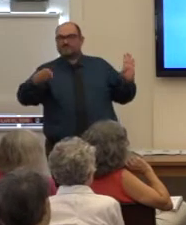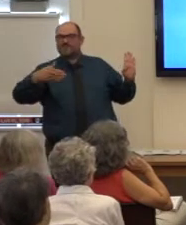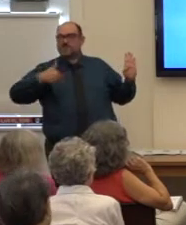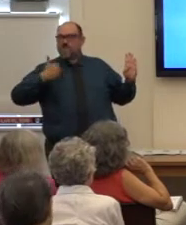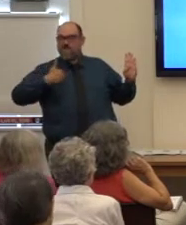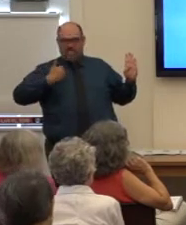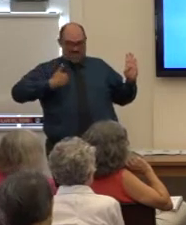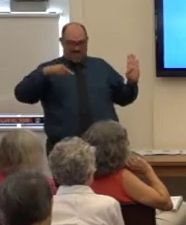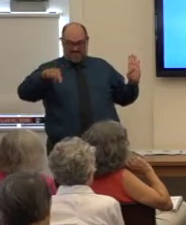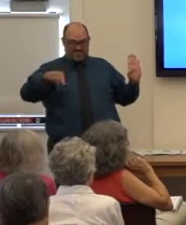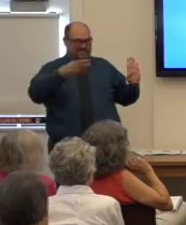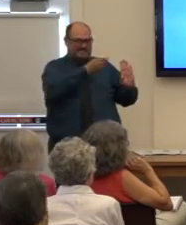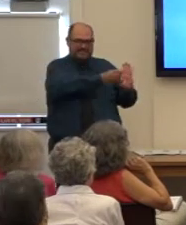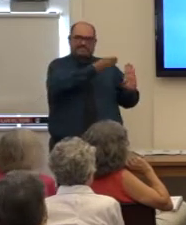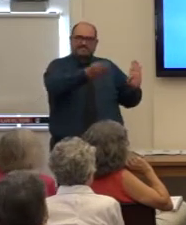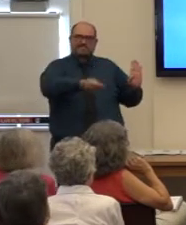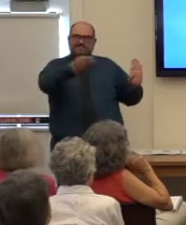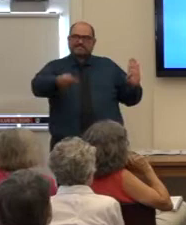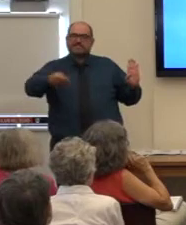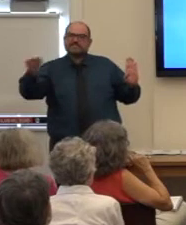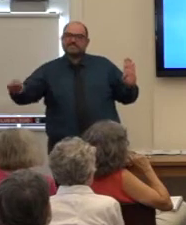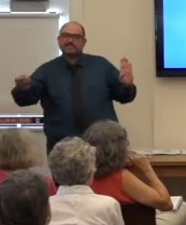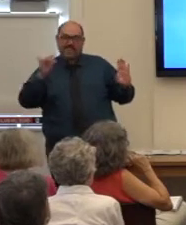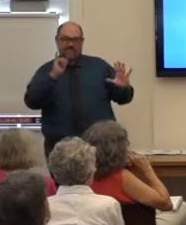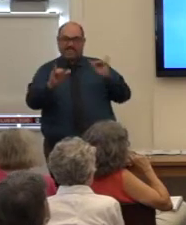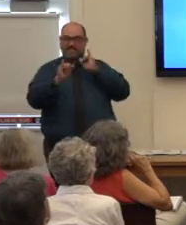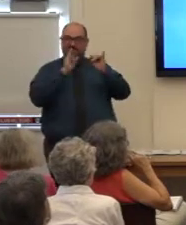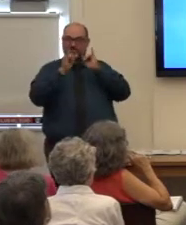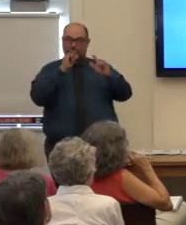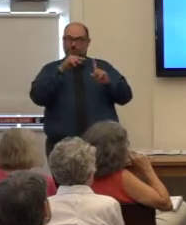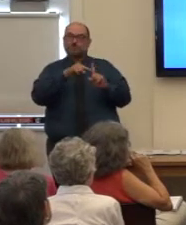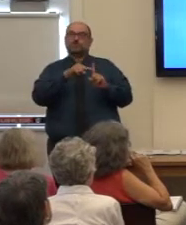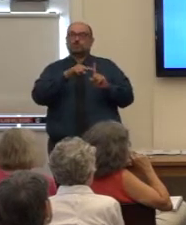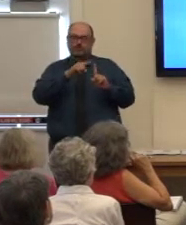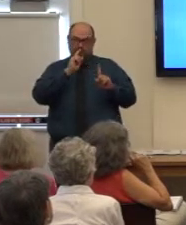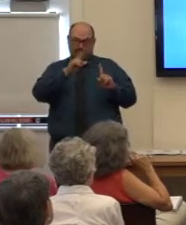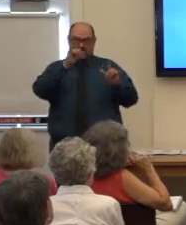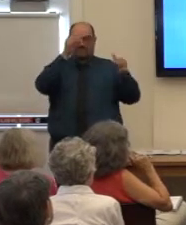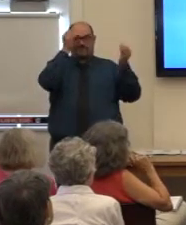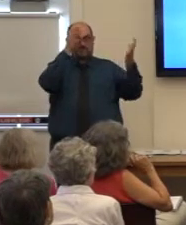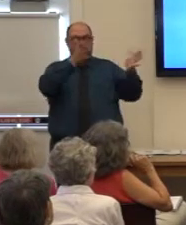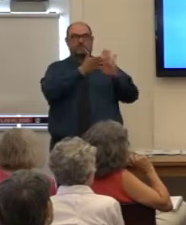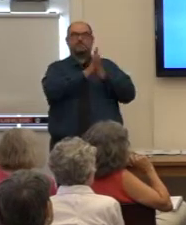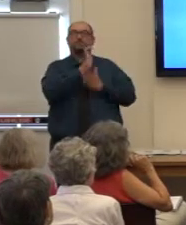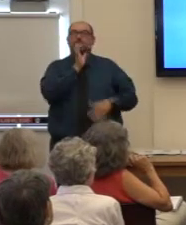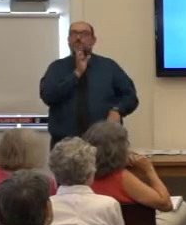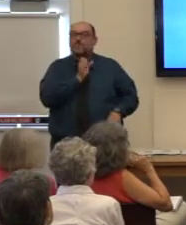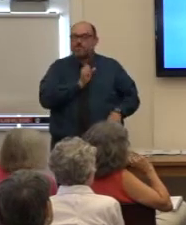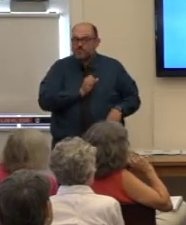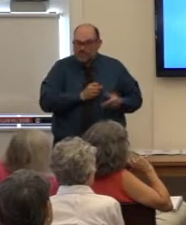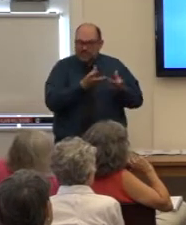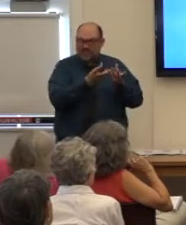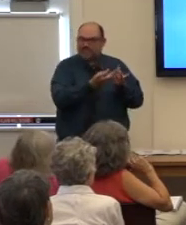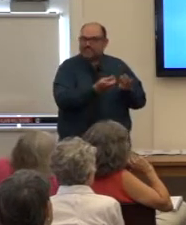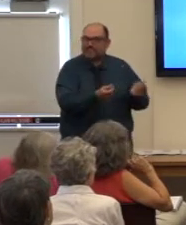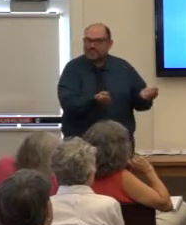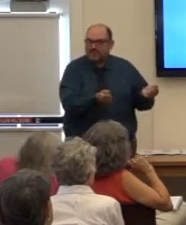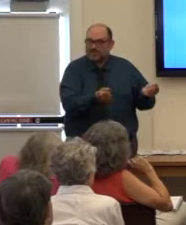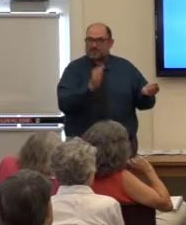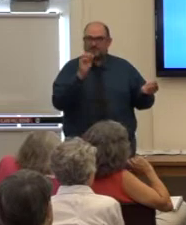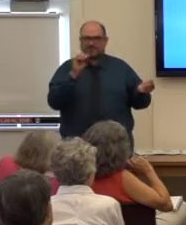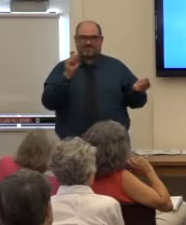posterity when the interviewees themselves were grown old. Nora Ellen Grocci remarked